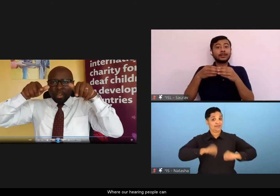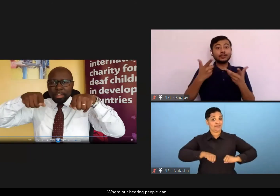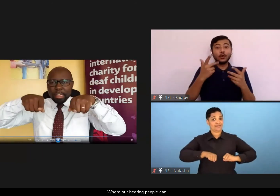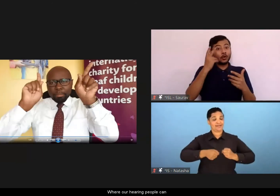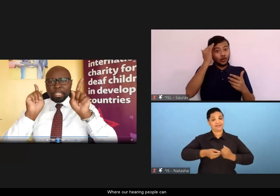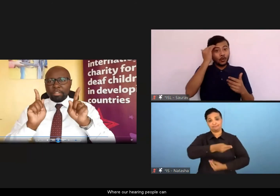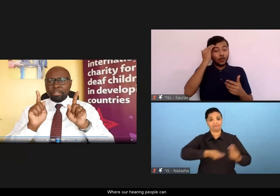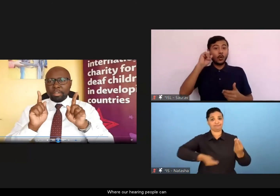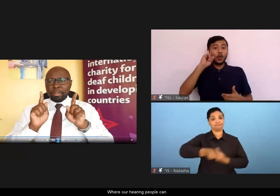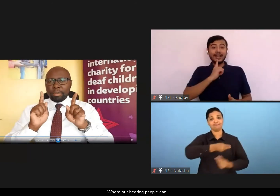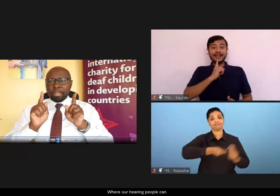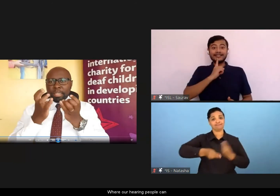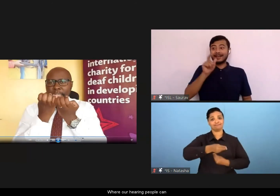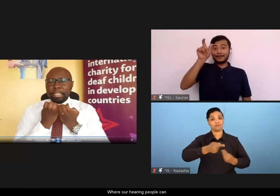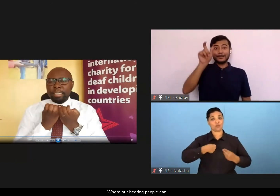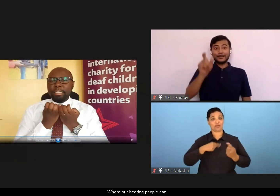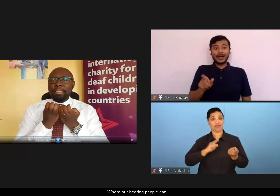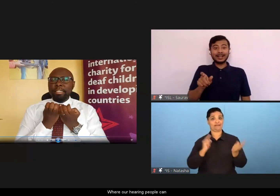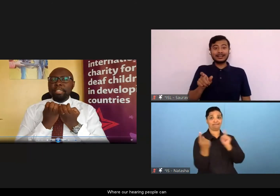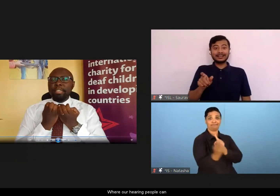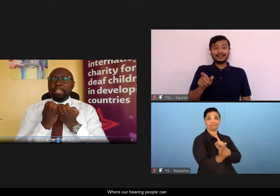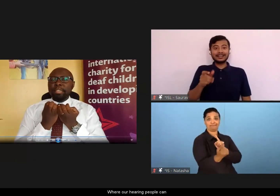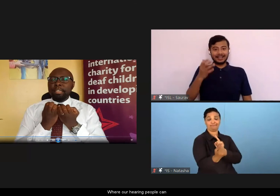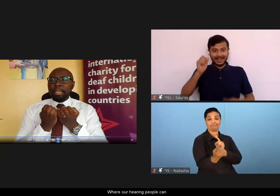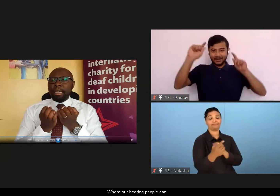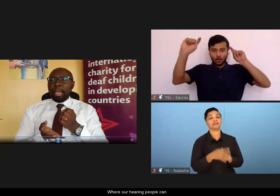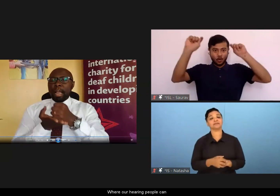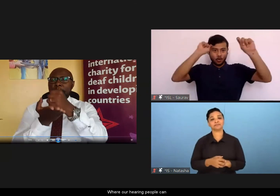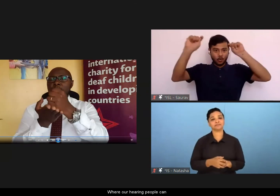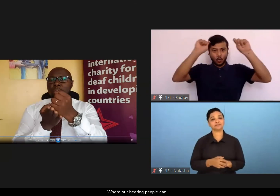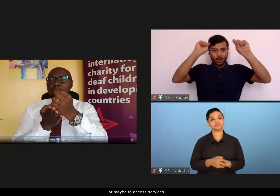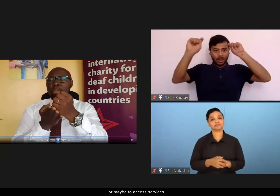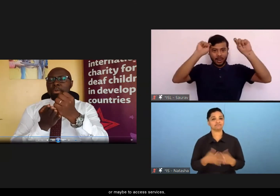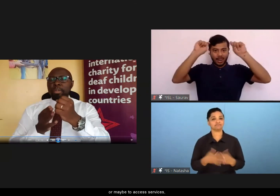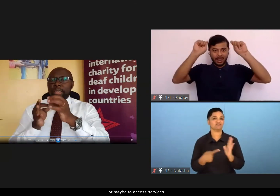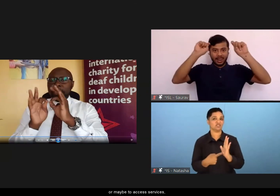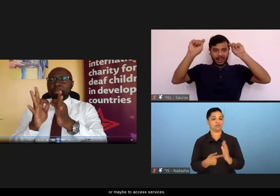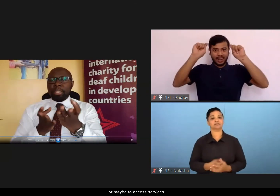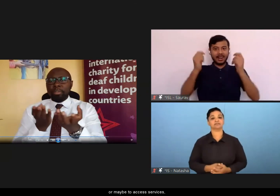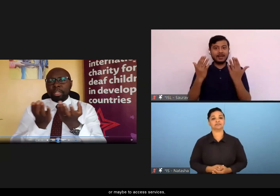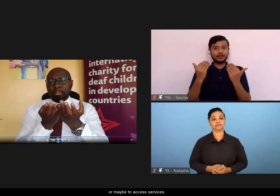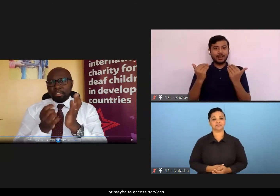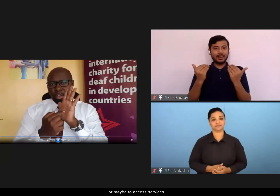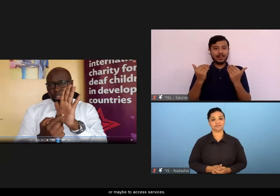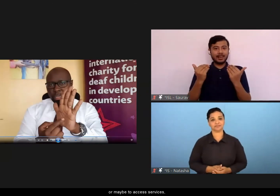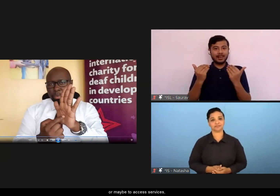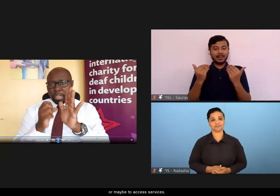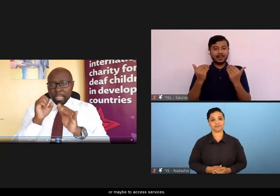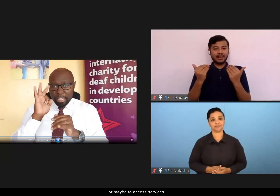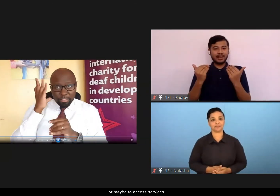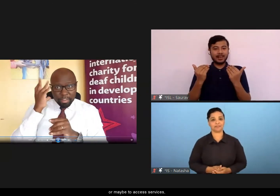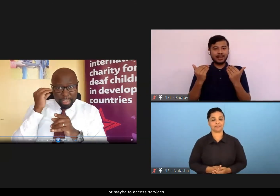where hearing people can find themselves needing help or